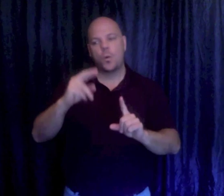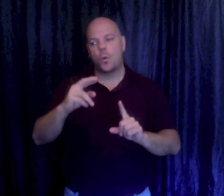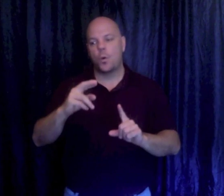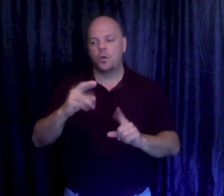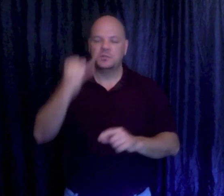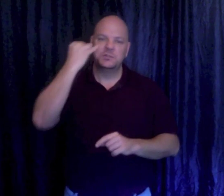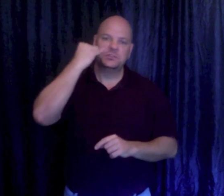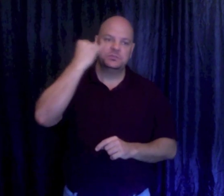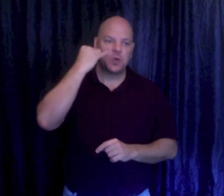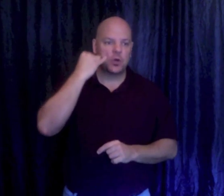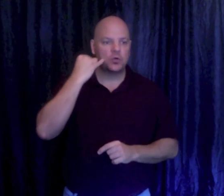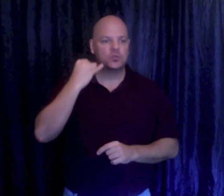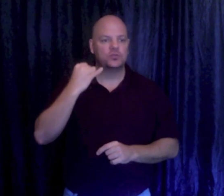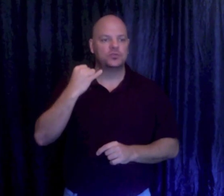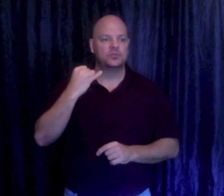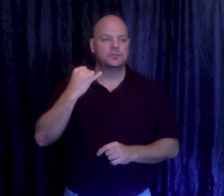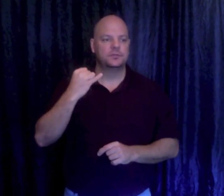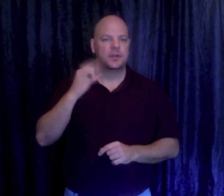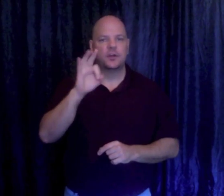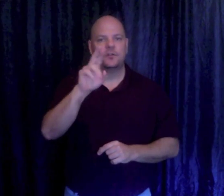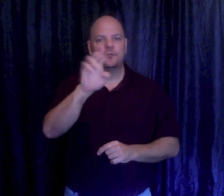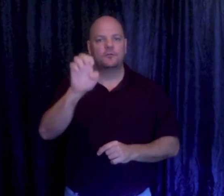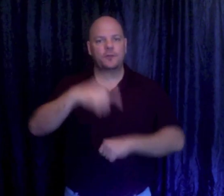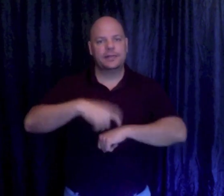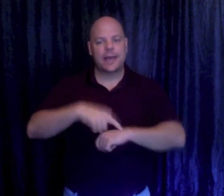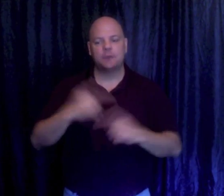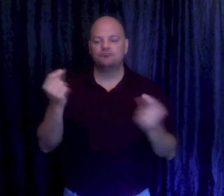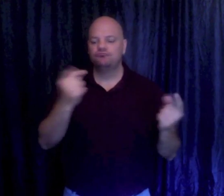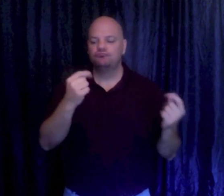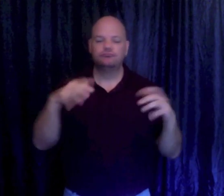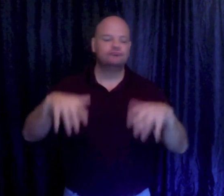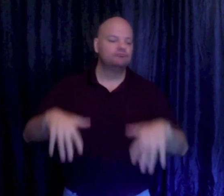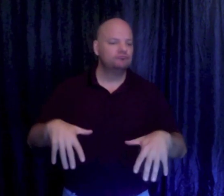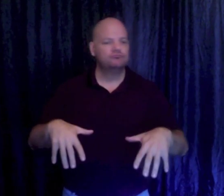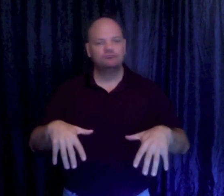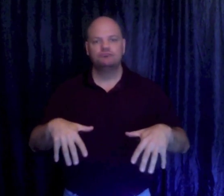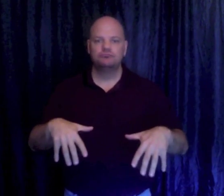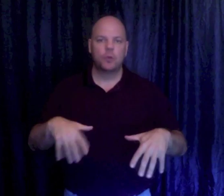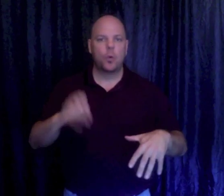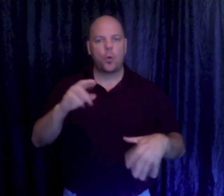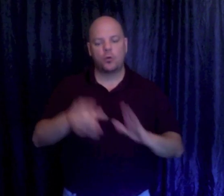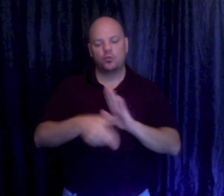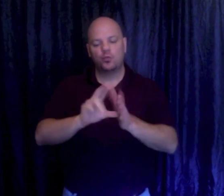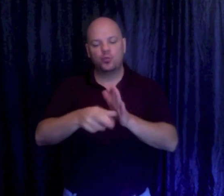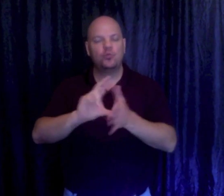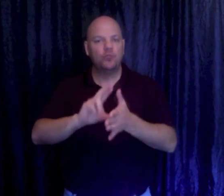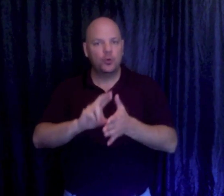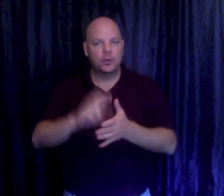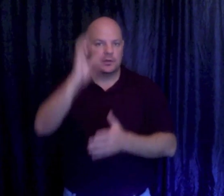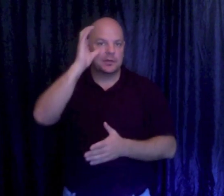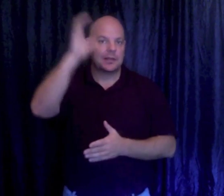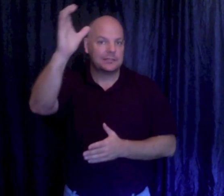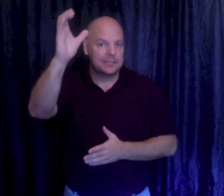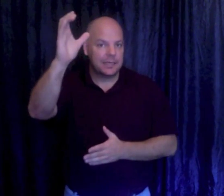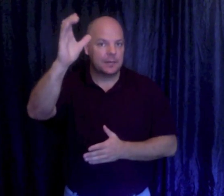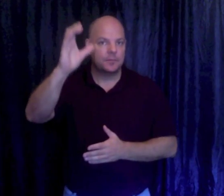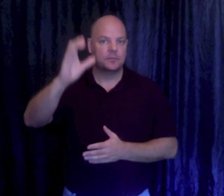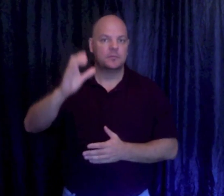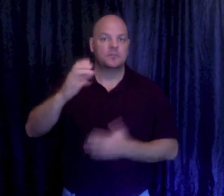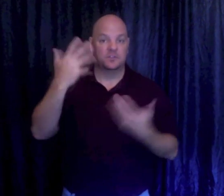going on, and you are just sort of reviewing a concept that you know needed more expansion,